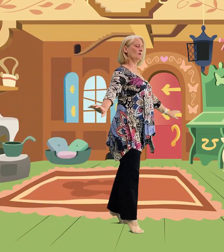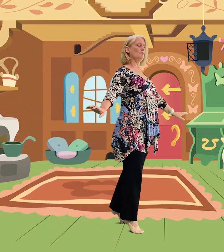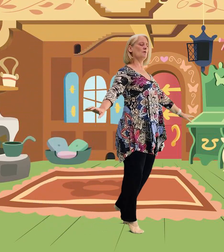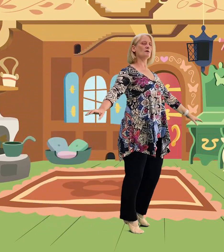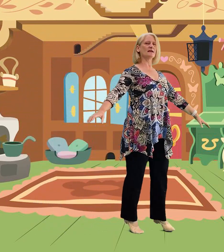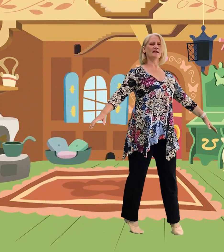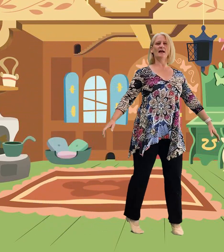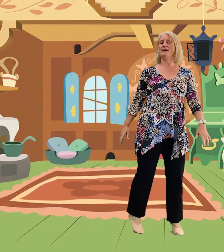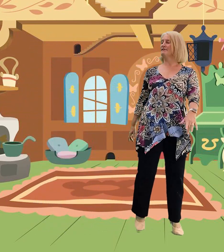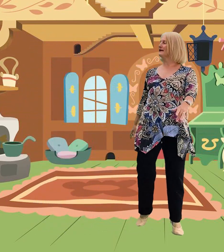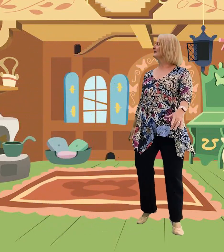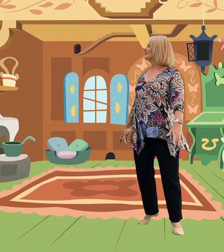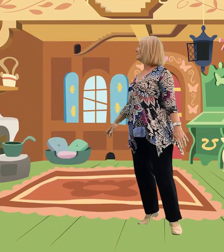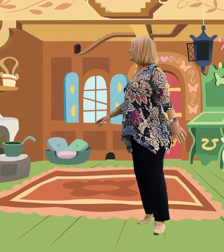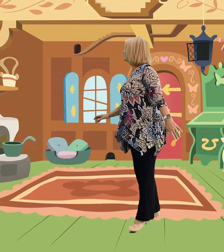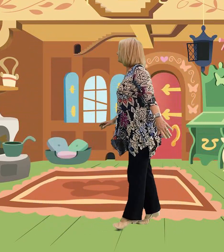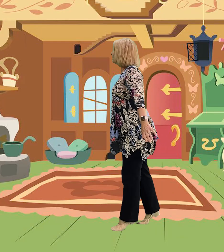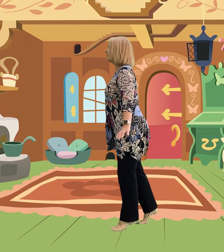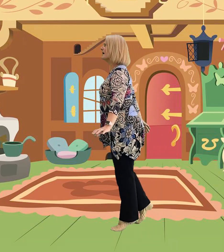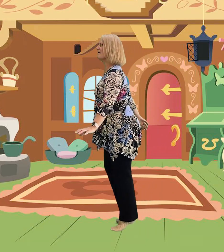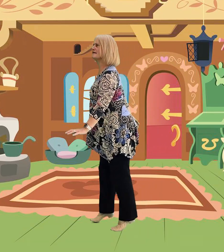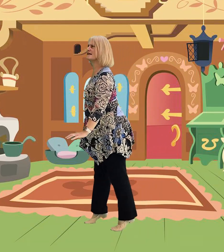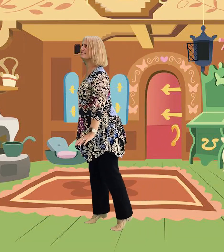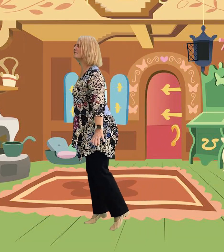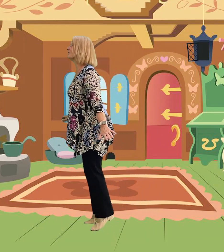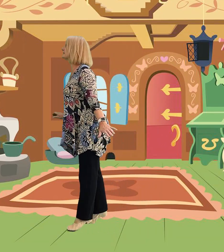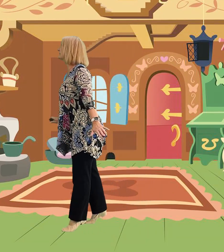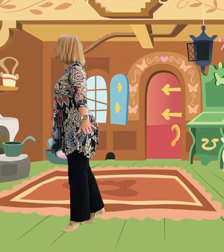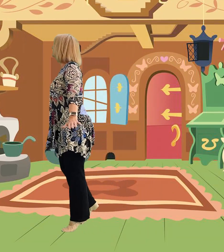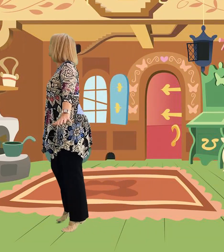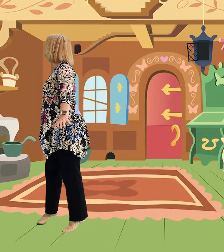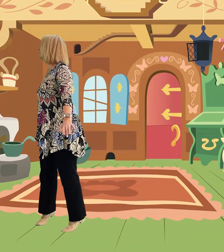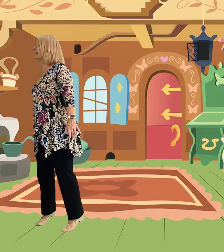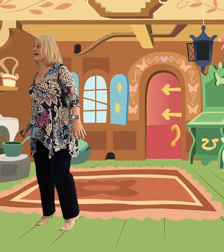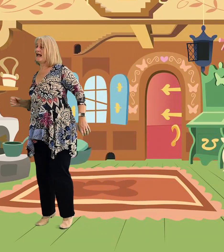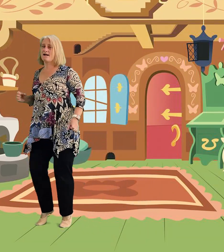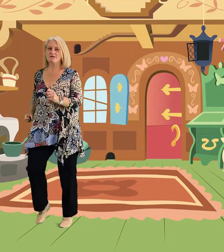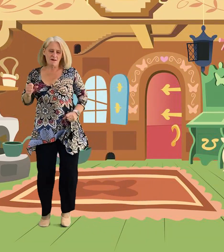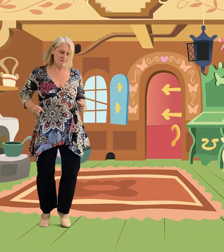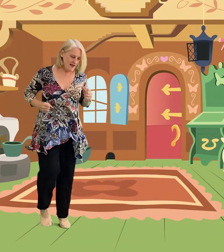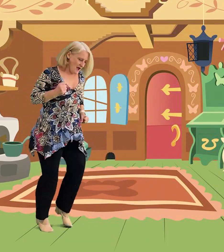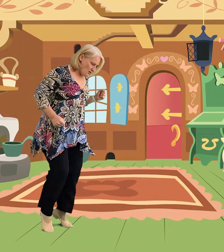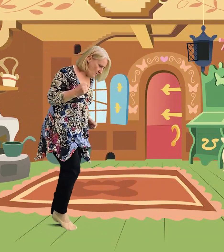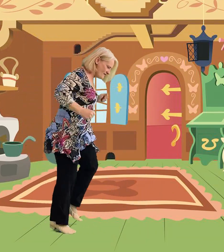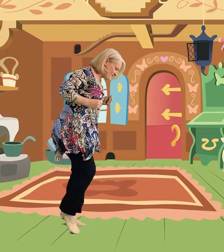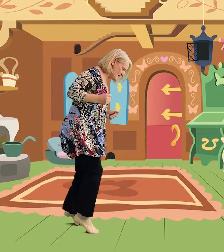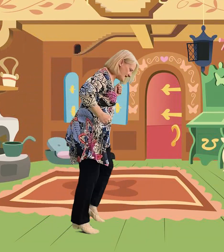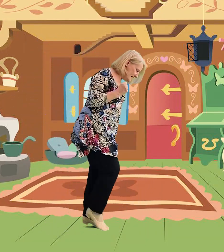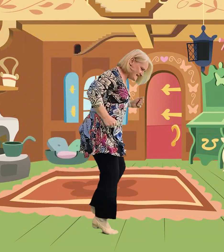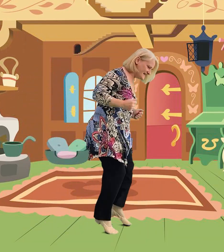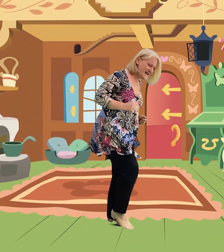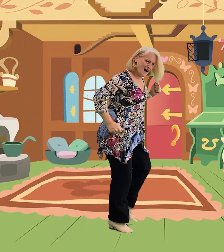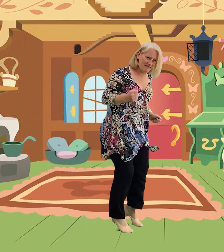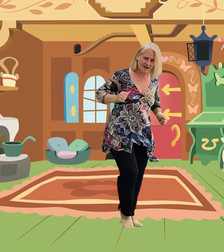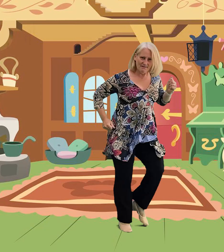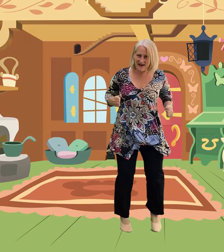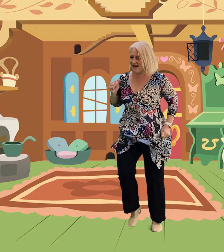Walking carefully. Where is everybody? Here comes baby bear. Where's me? Monkey Bear.